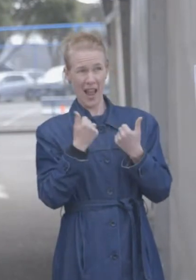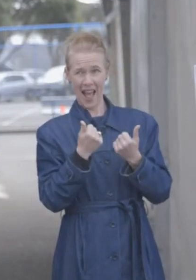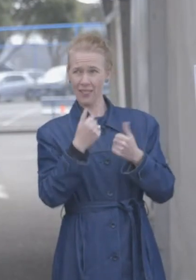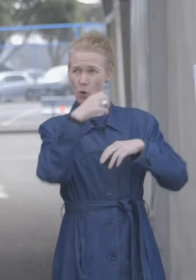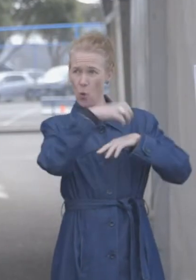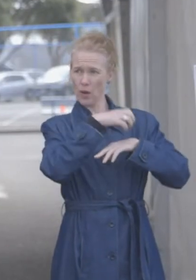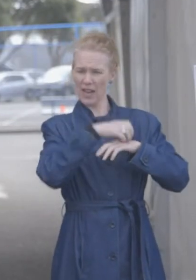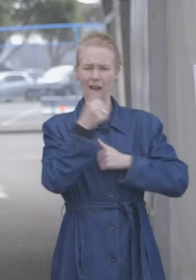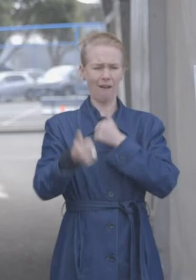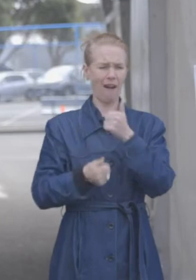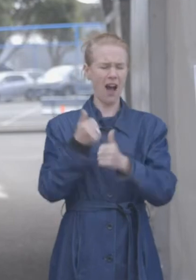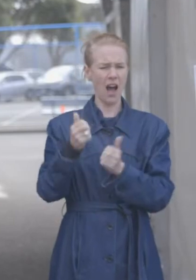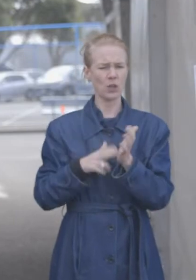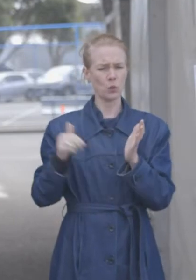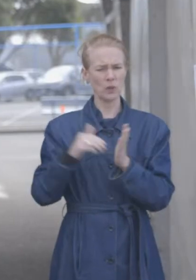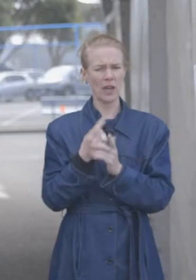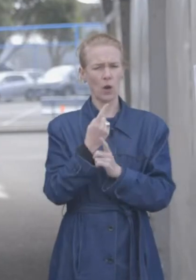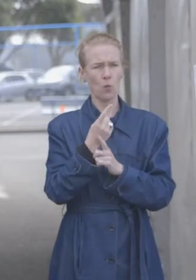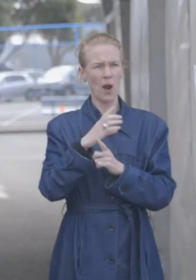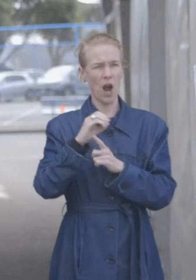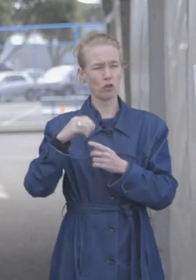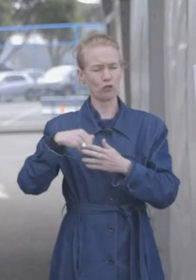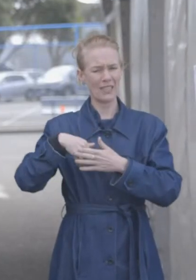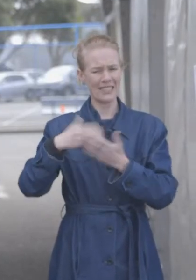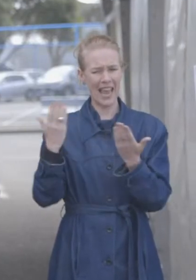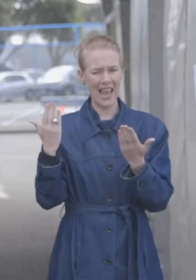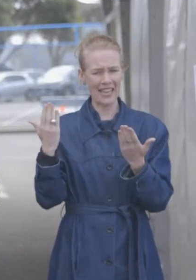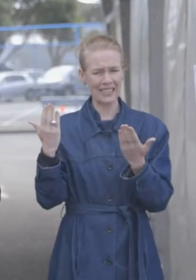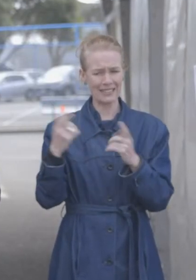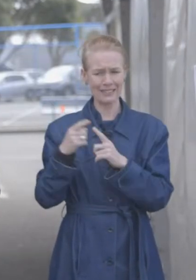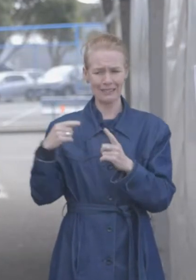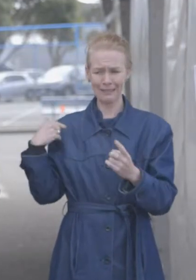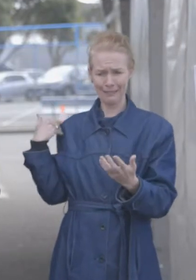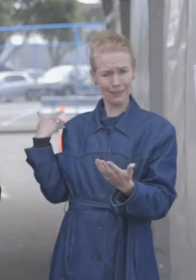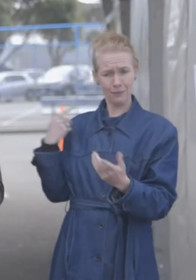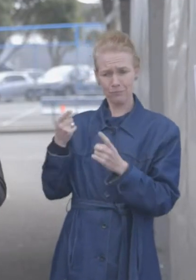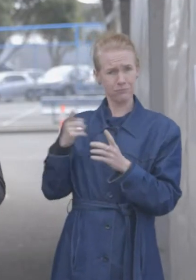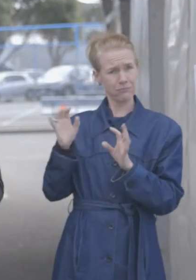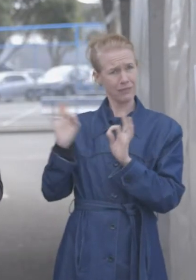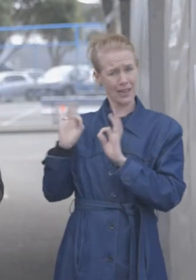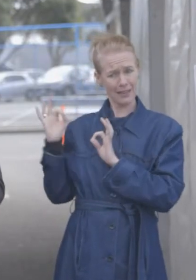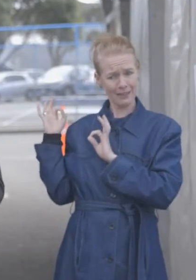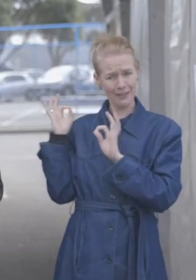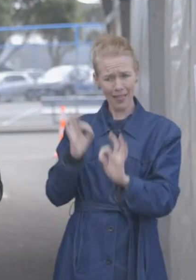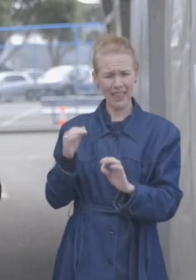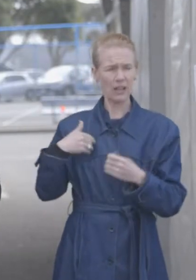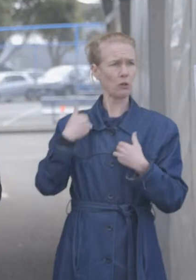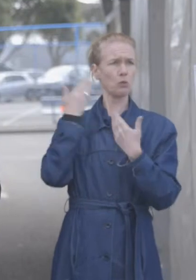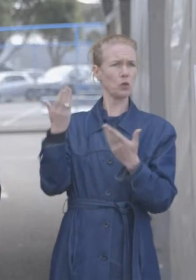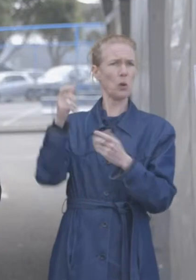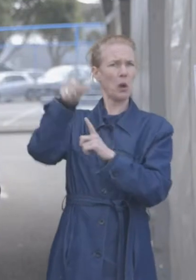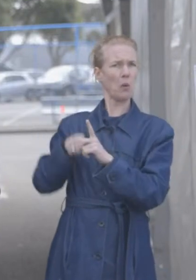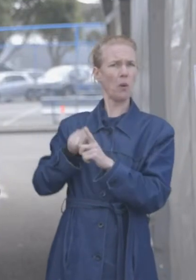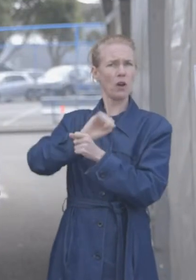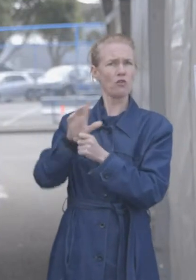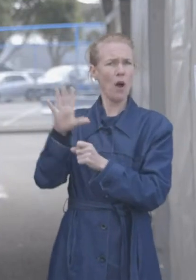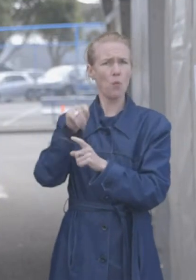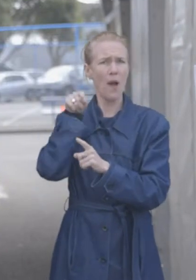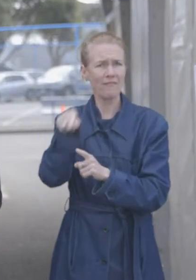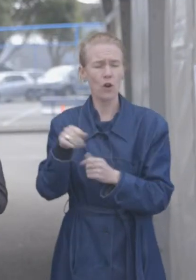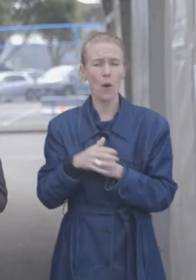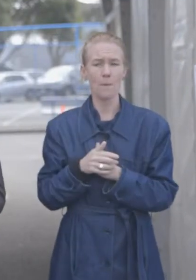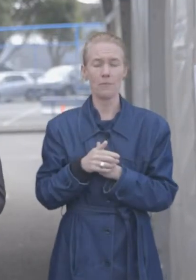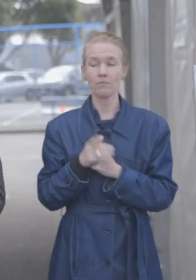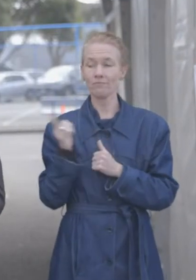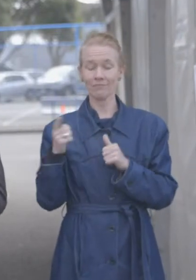I think the message I get back from colleagues at WHO and around the world is because we're all interested in learning from